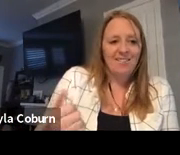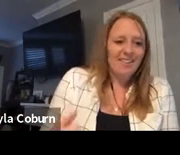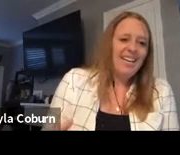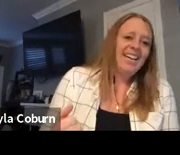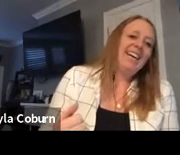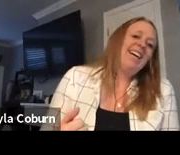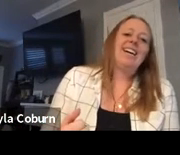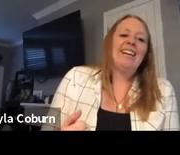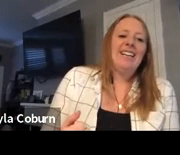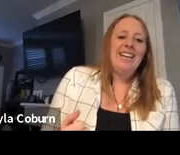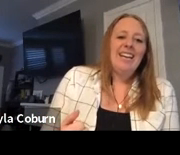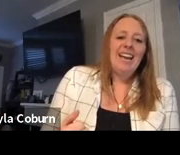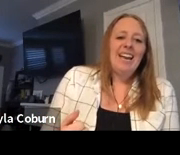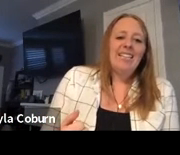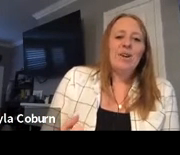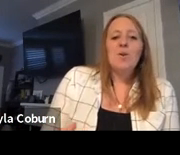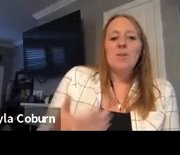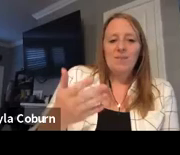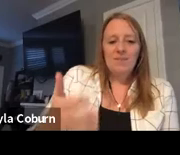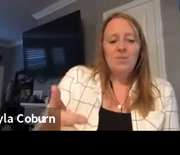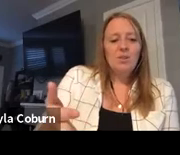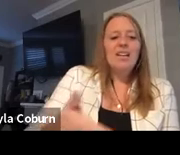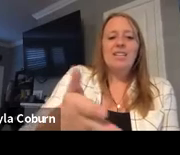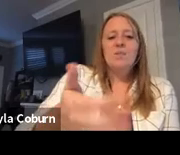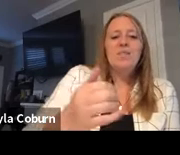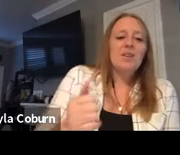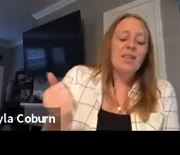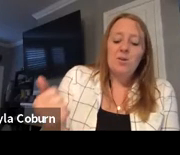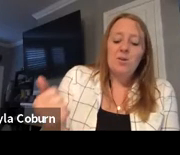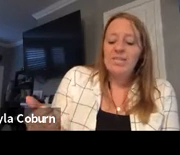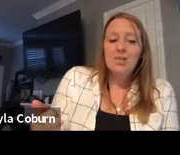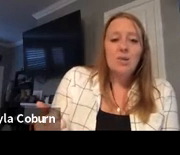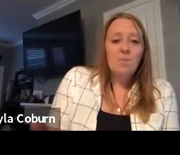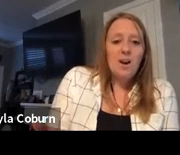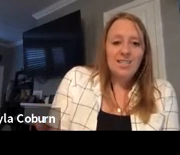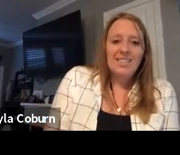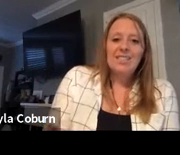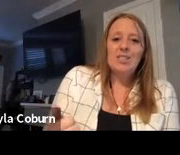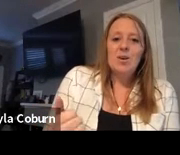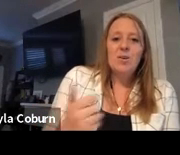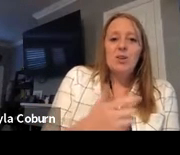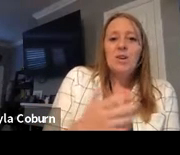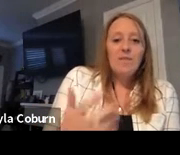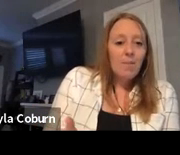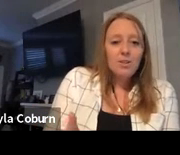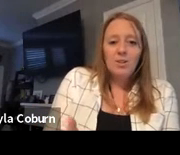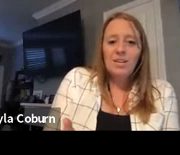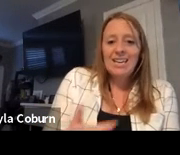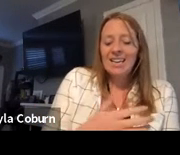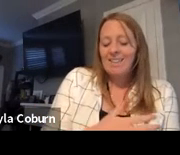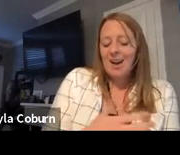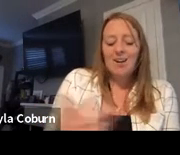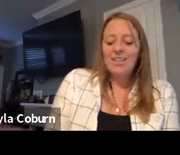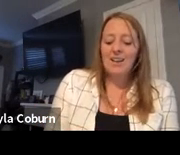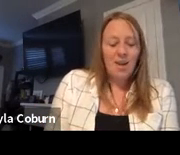can't give. Uh, so, which kind of leads me to that you always need to respond. So don't give the